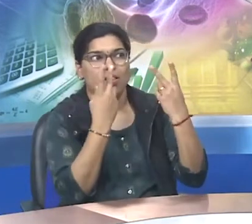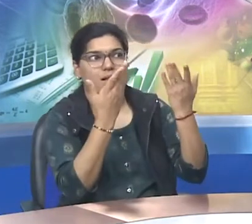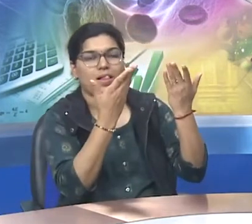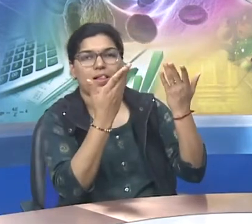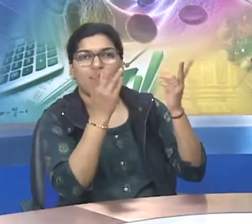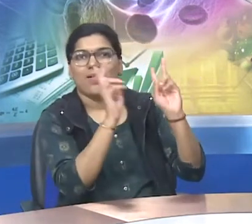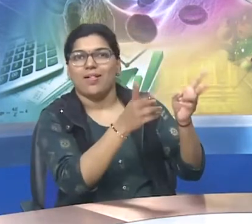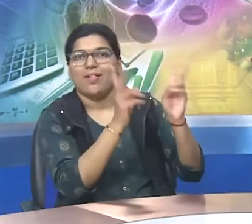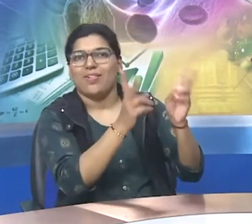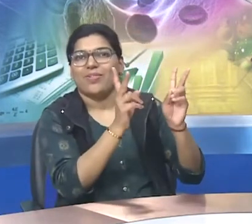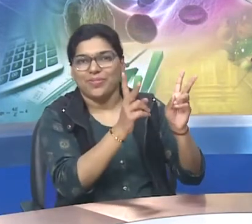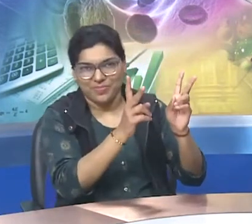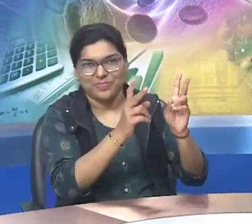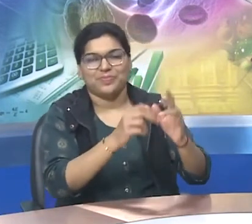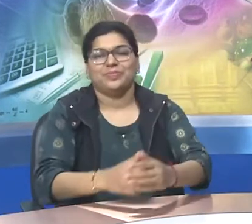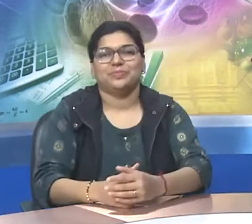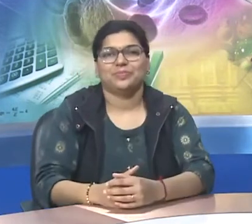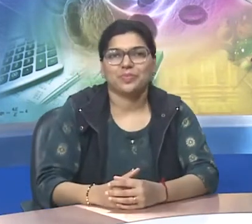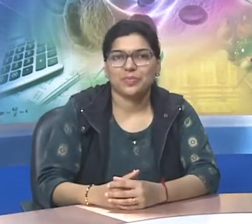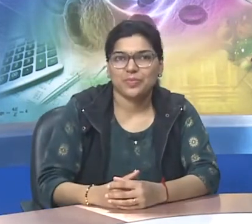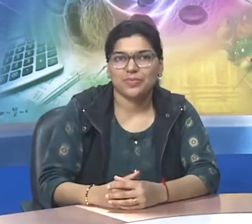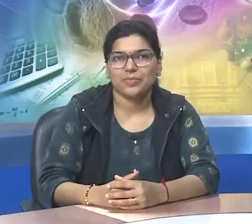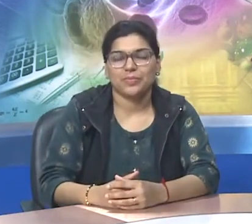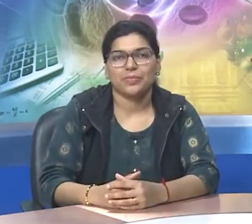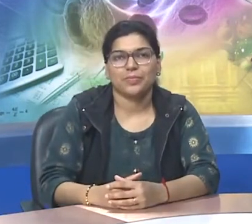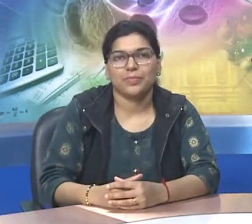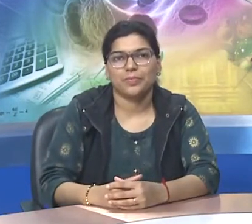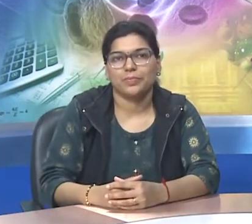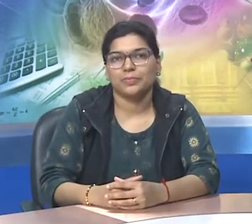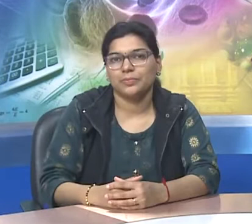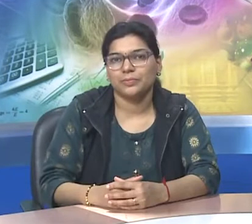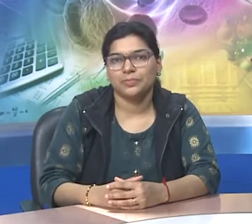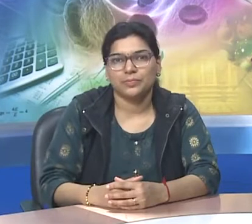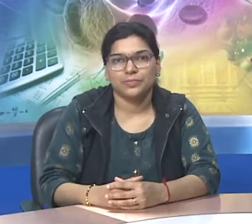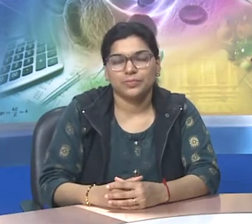in the almirah, and no one was there to read them, to go through them.